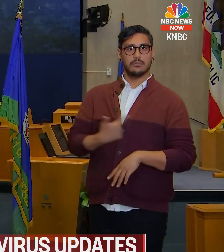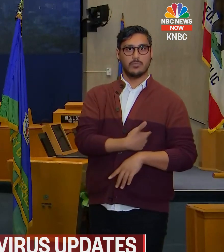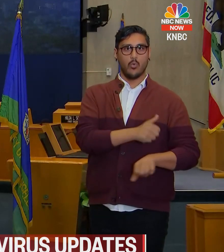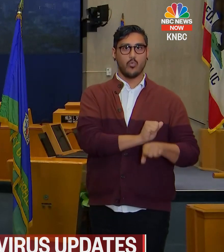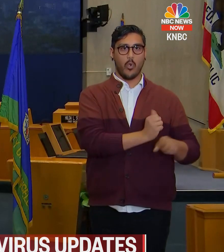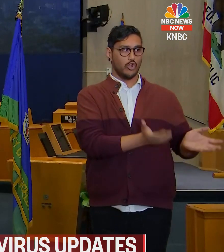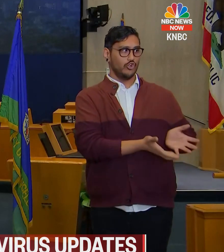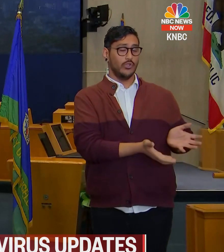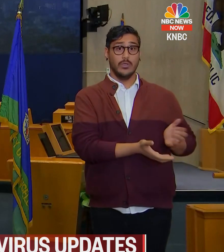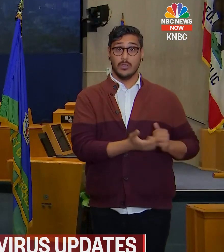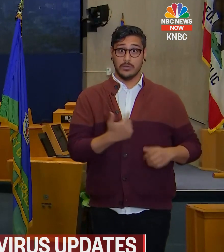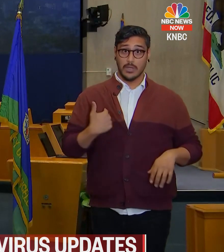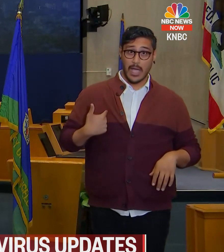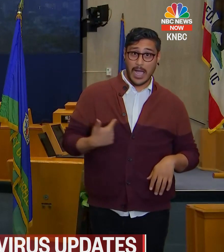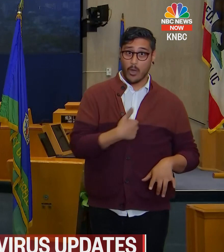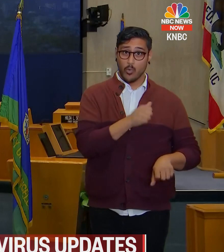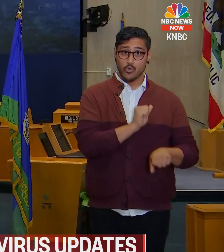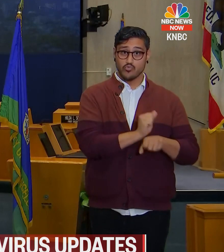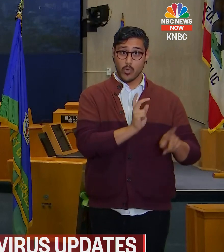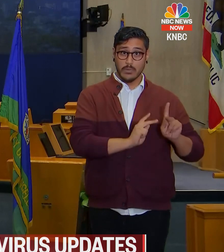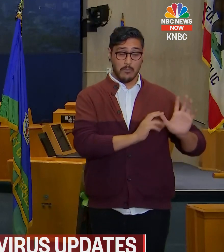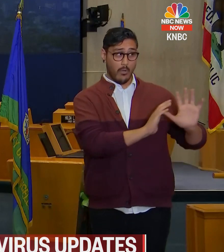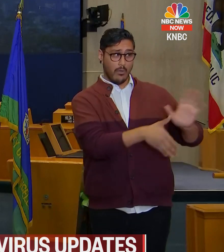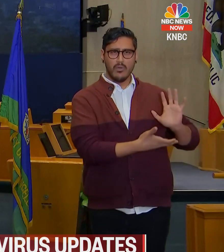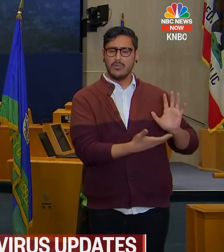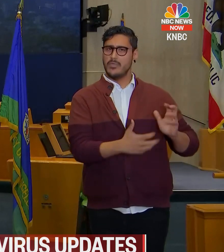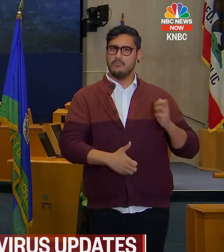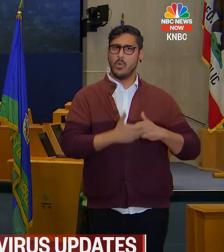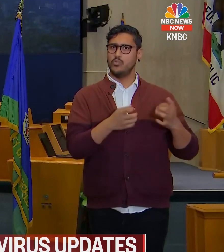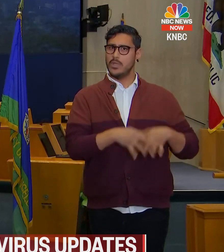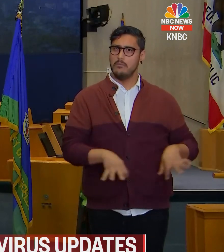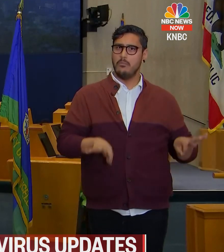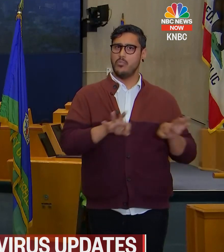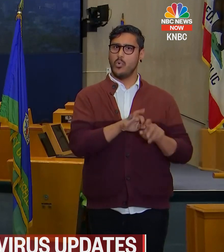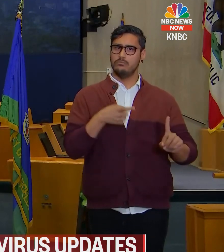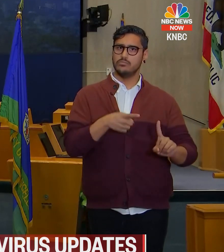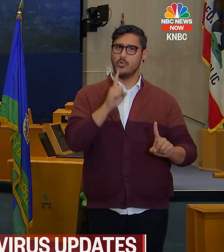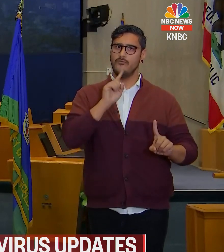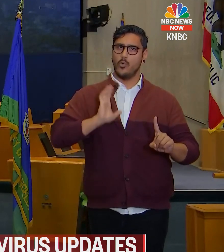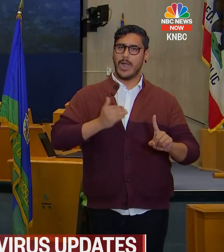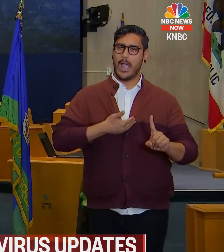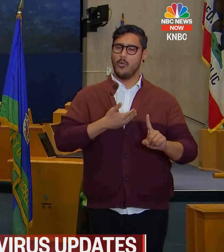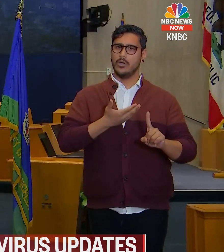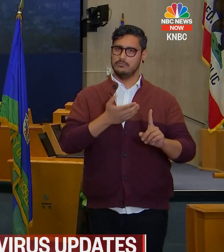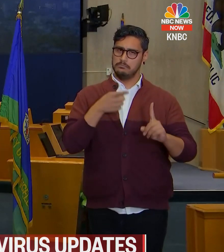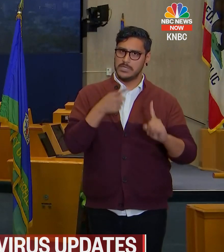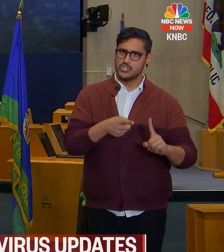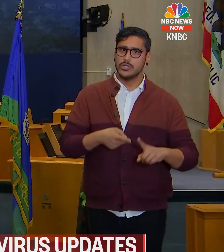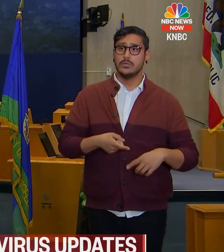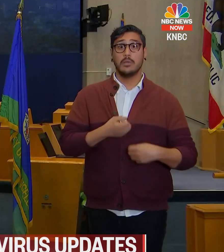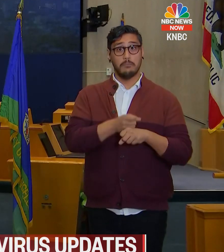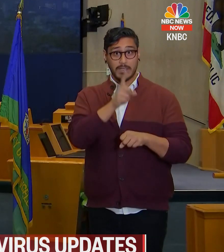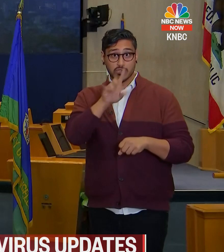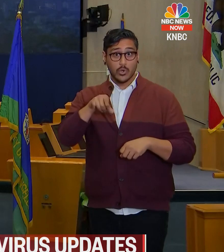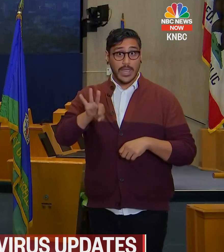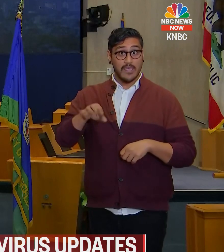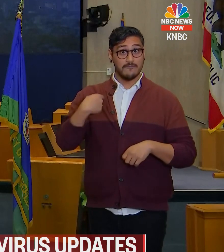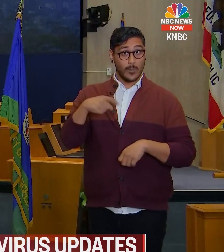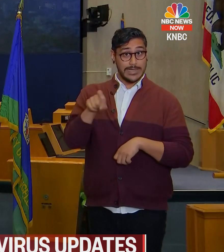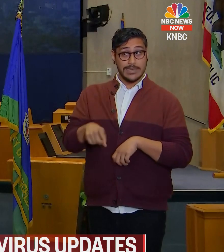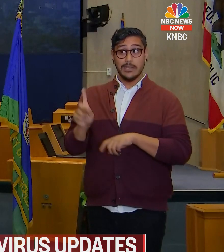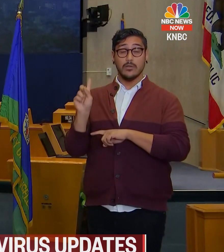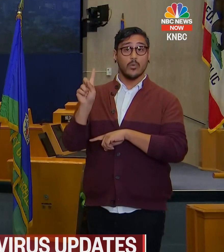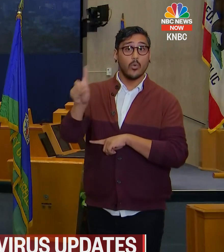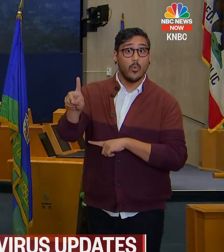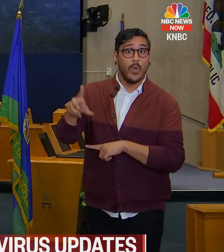workforce is the most vital aspect of our mission. In addition, to ensure that when we do go on calls, that we're